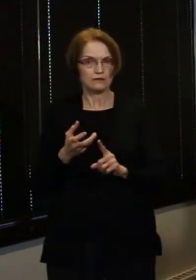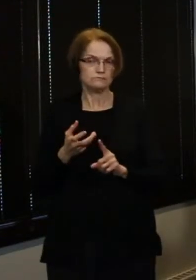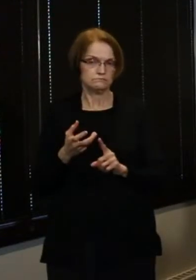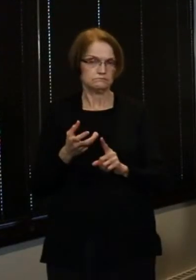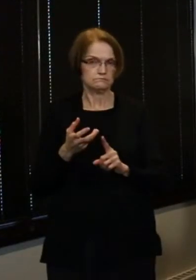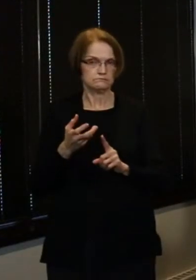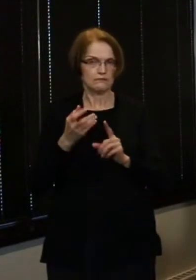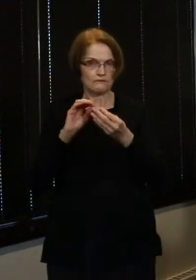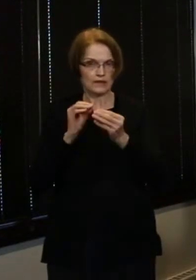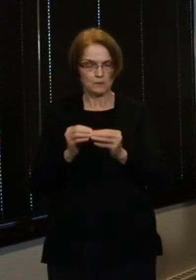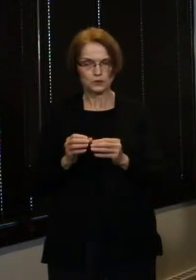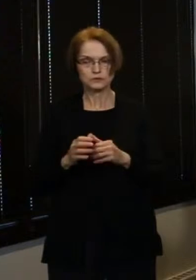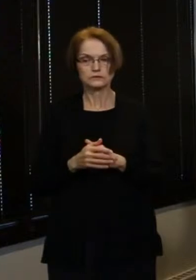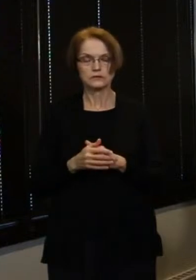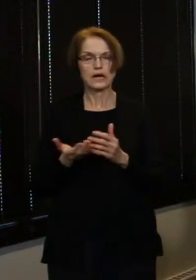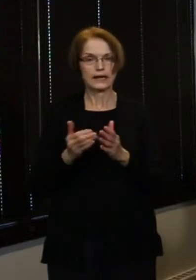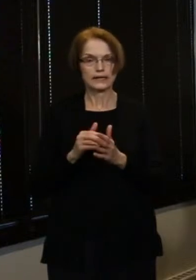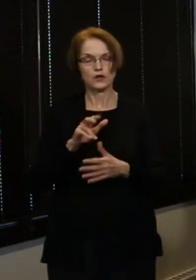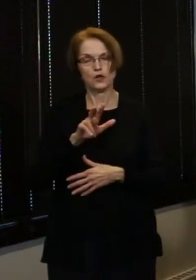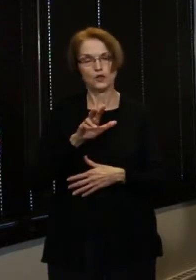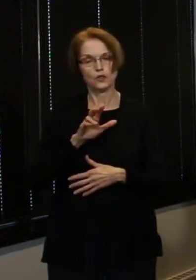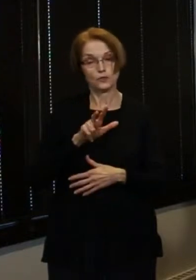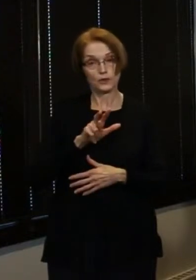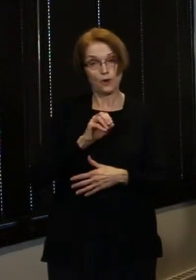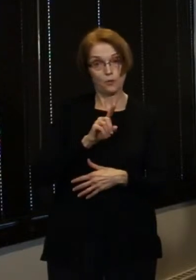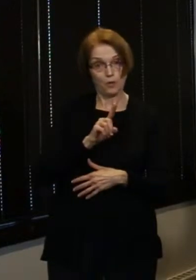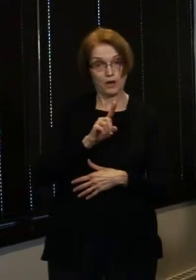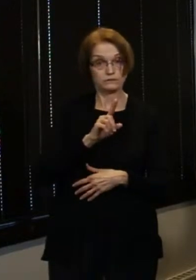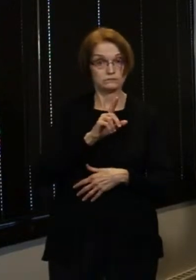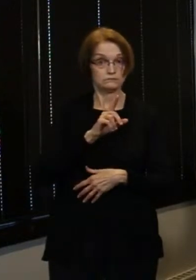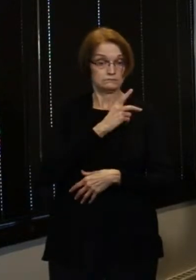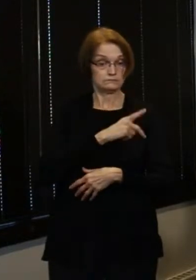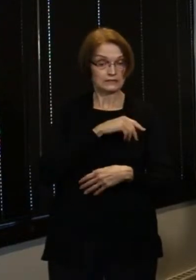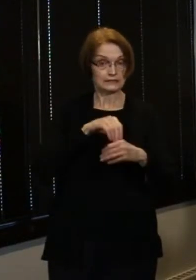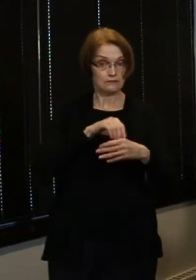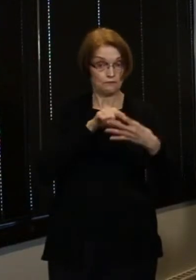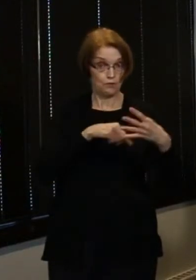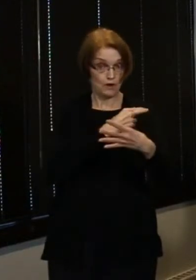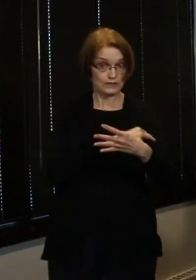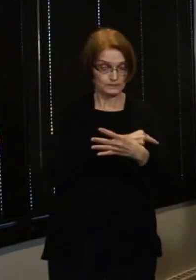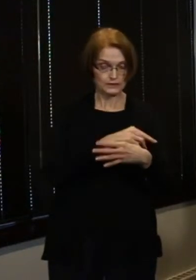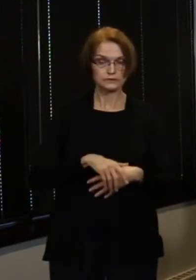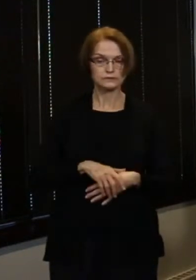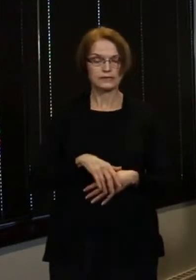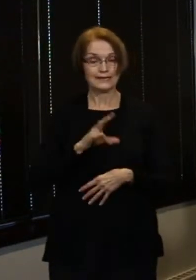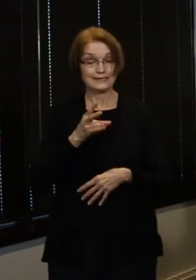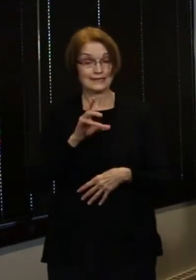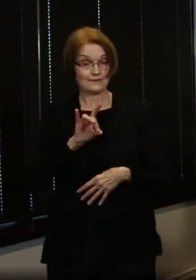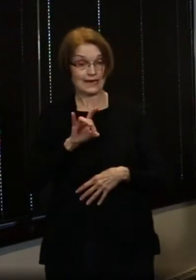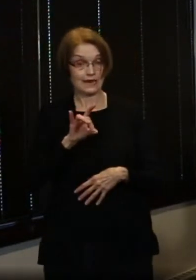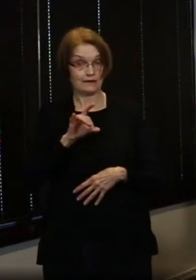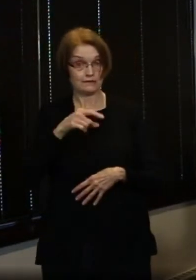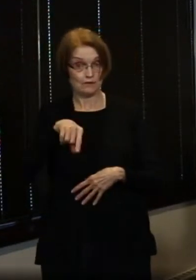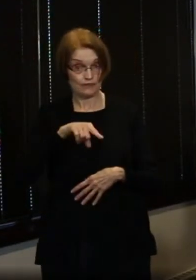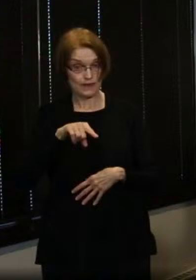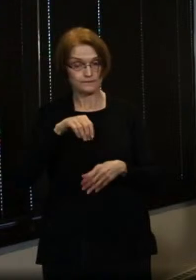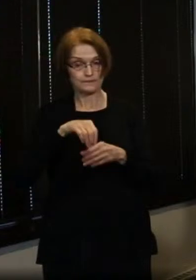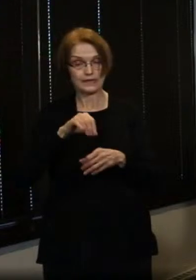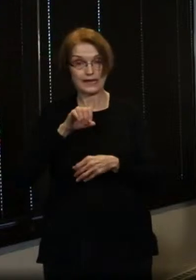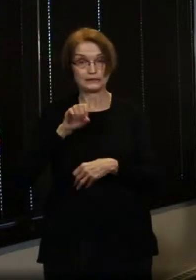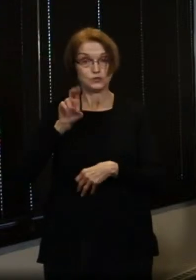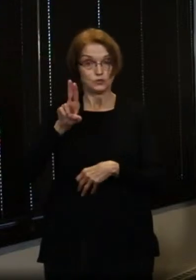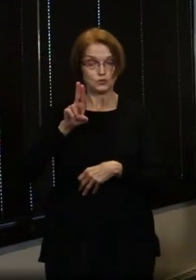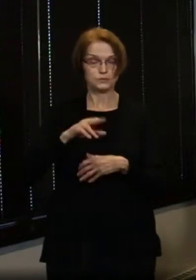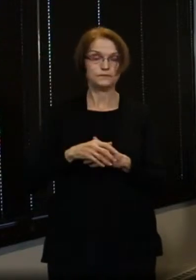census numbers. Again, we've had 301 patients in our task force hospitals. We have 78 patients that are in our intensive